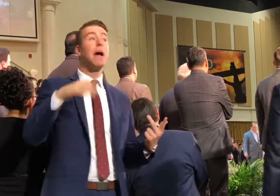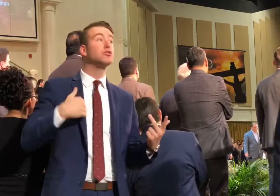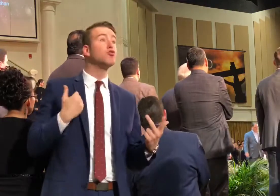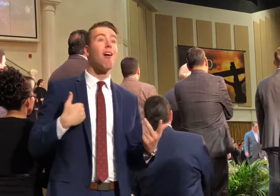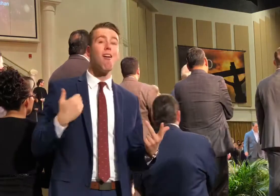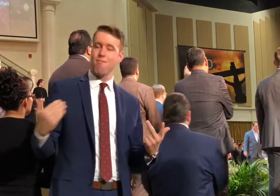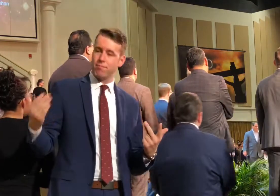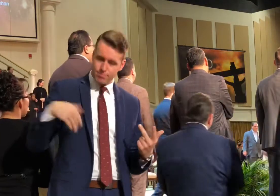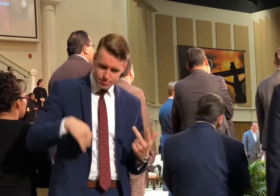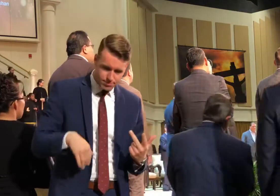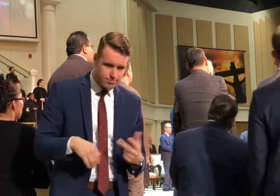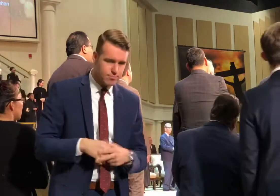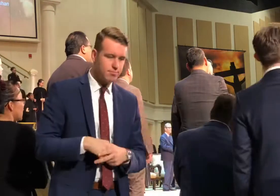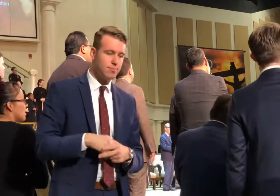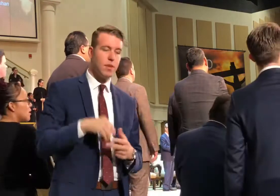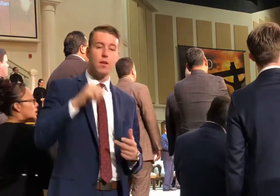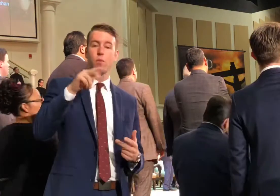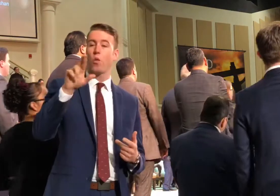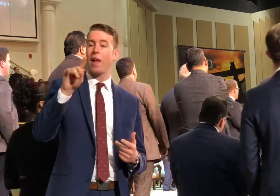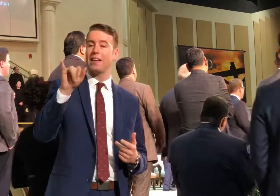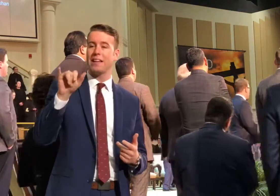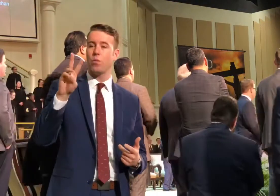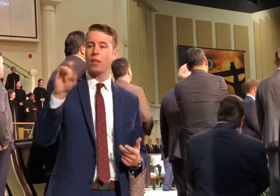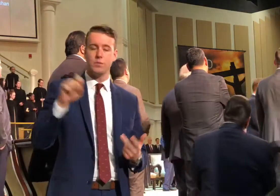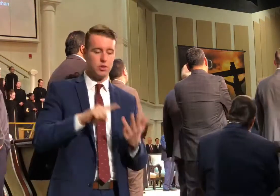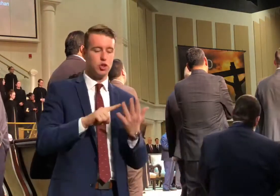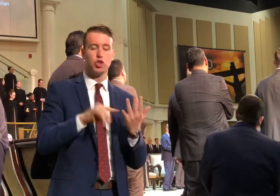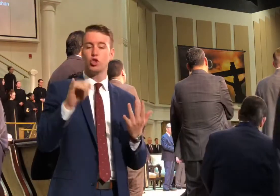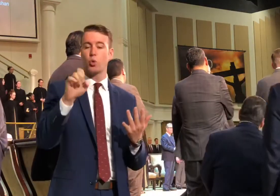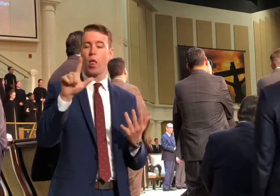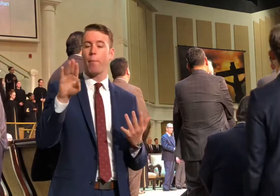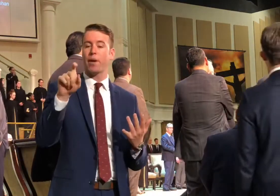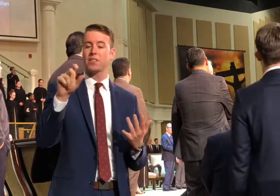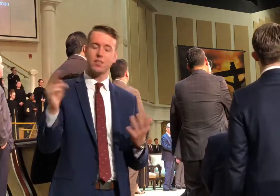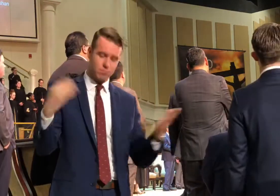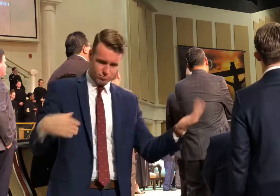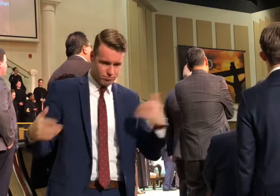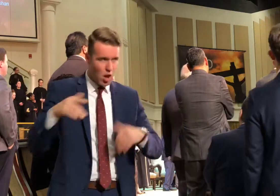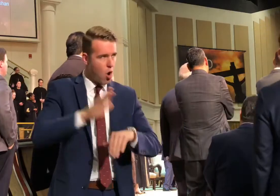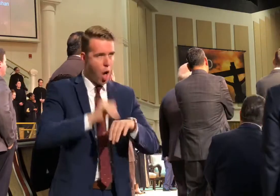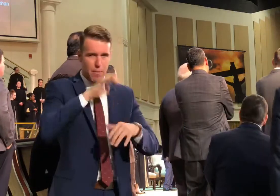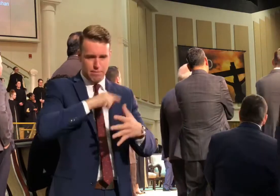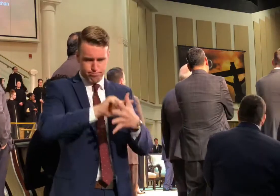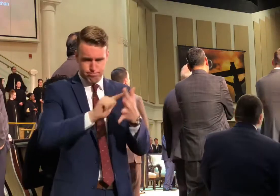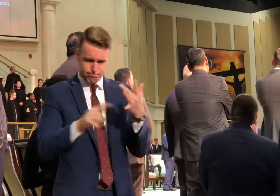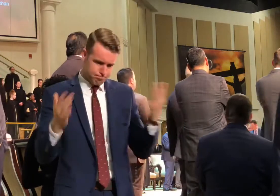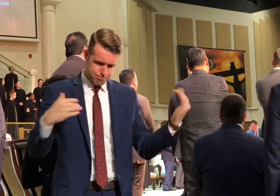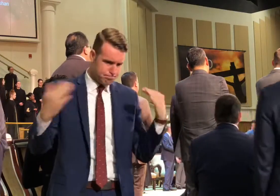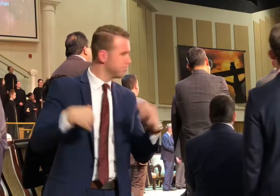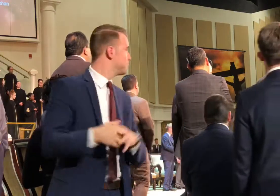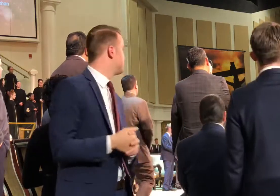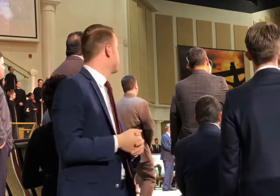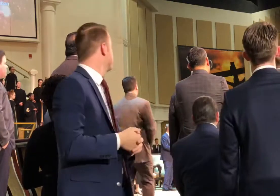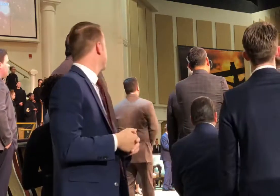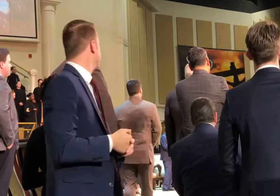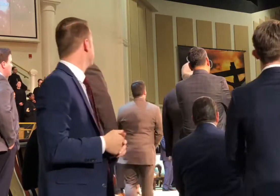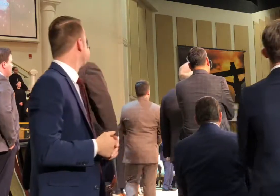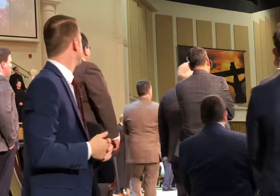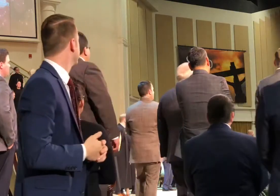on. Come on over here, Brother Randy Williams, Brother Joel Buxton. Come on. Hallelujah.